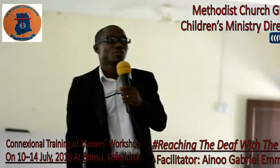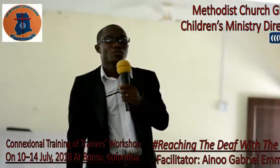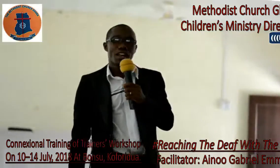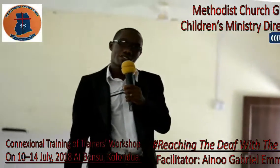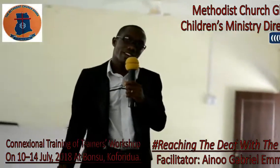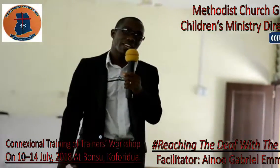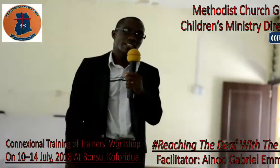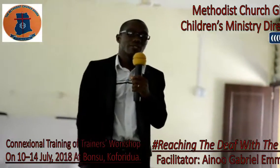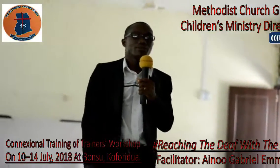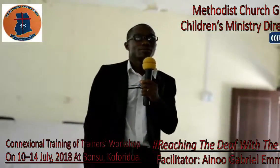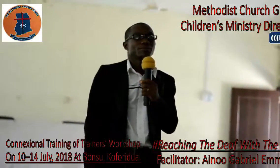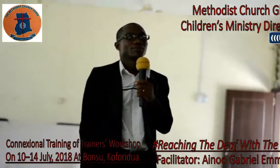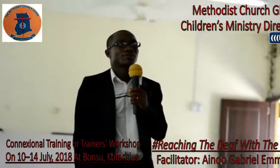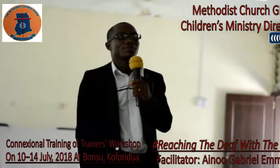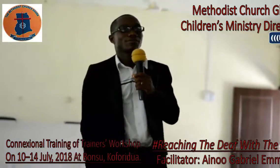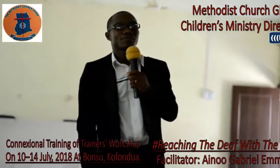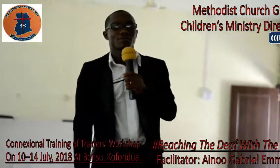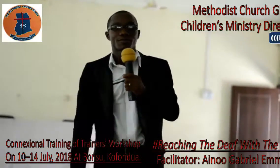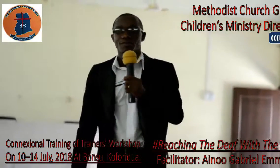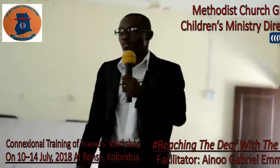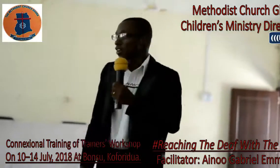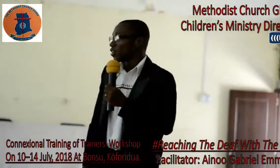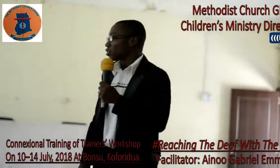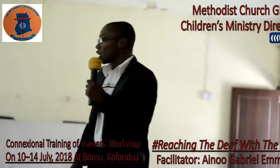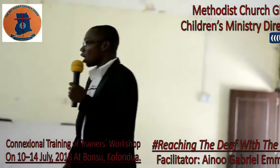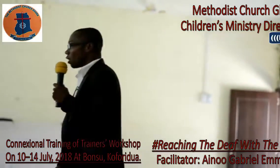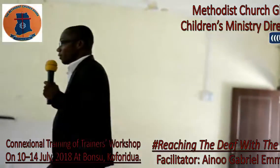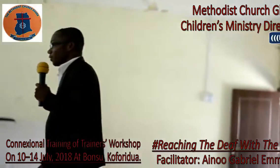Why evangelist man? So